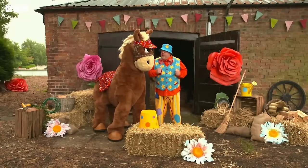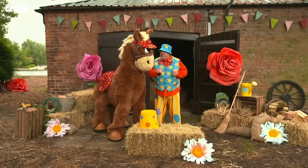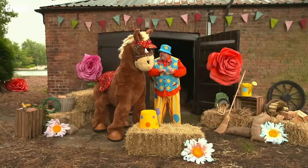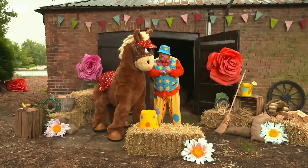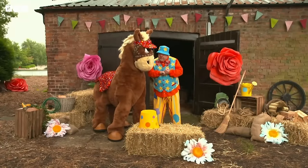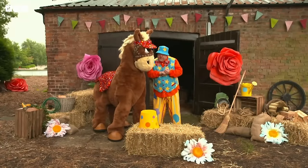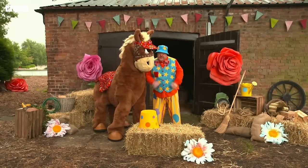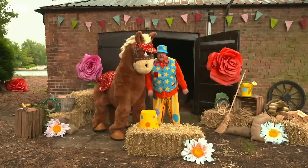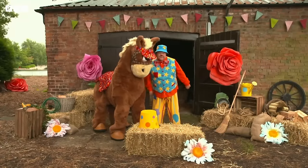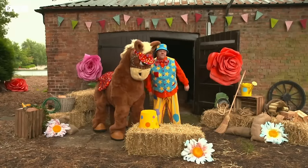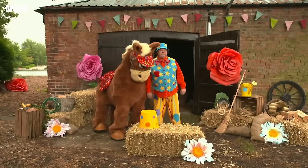down, Spotty?